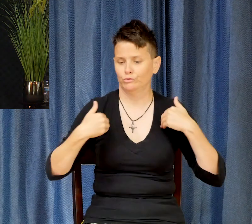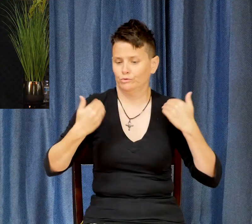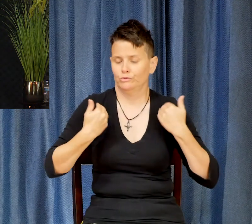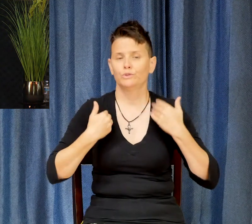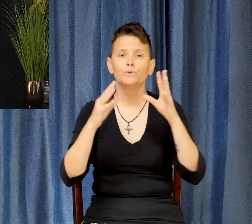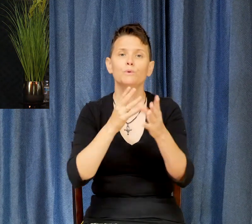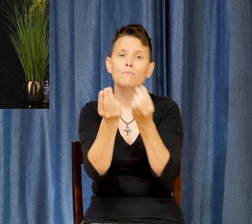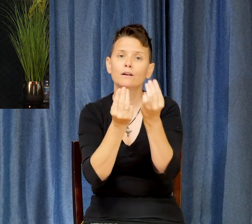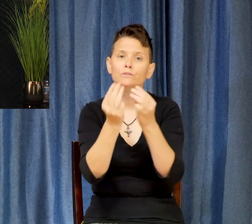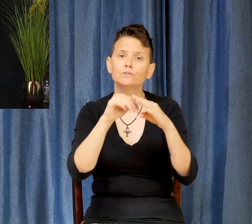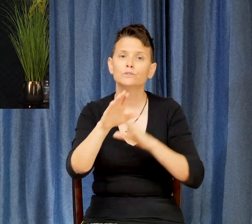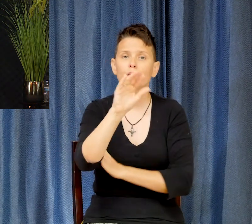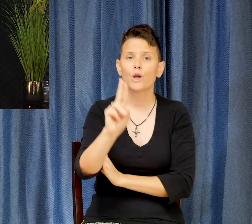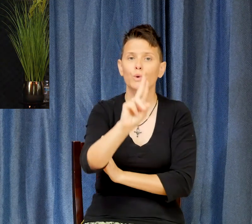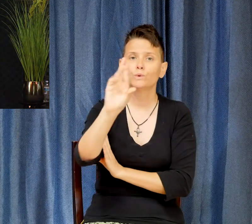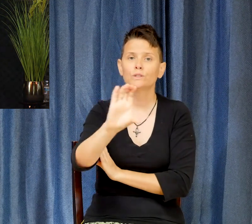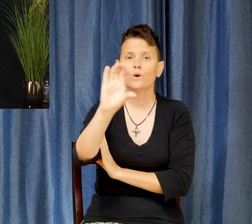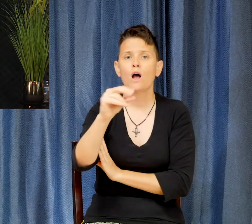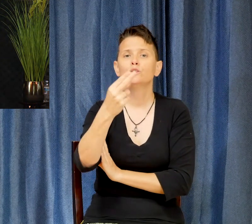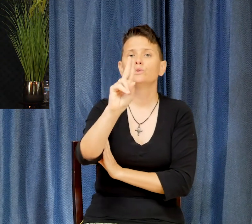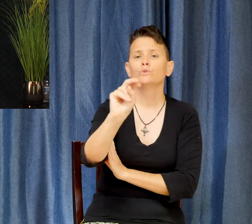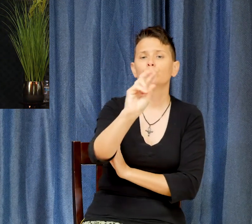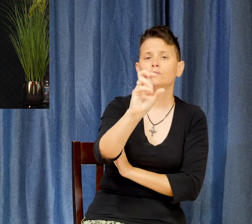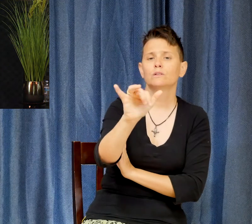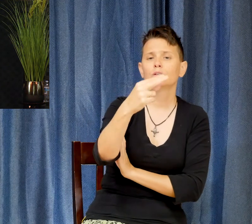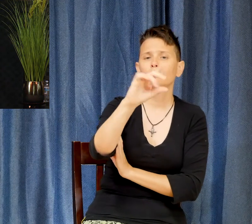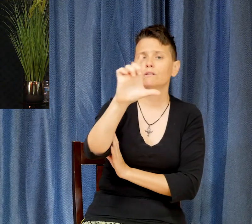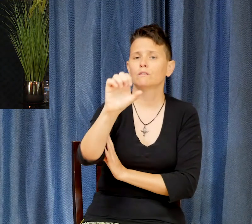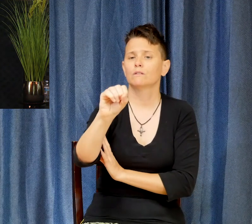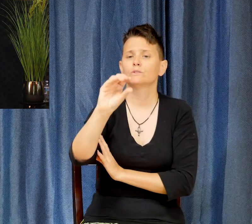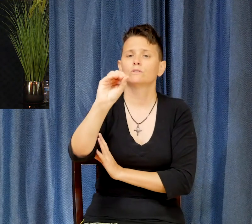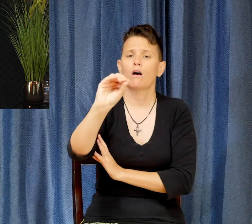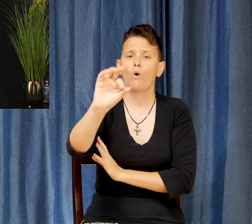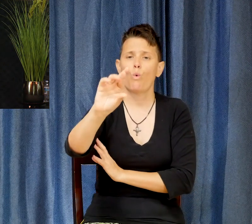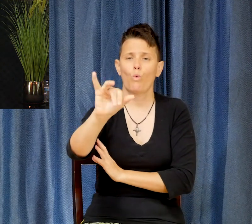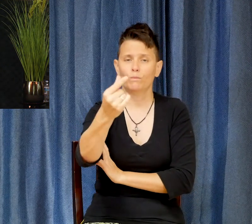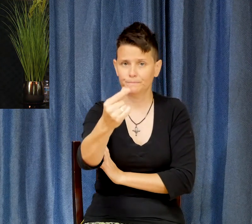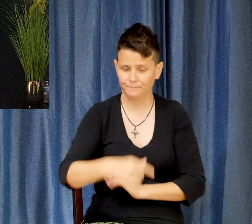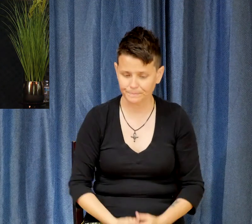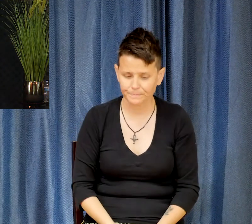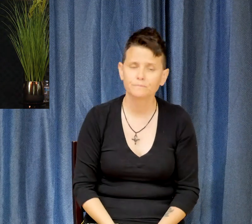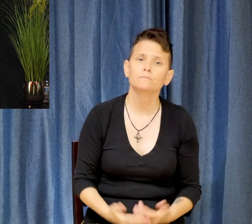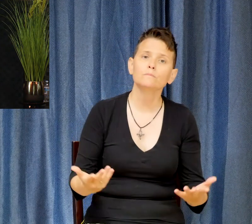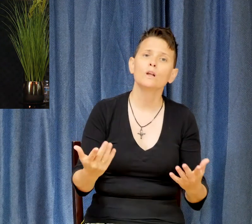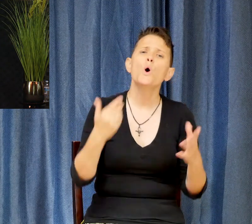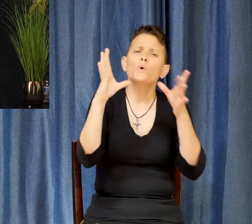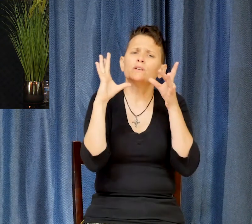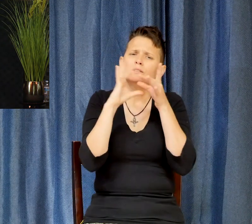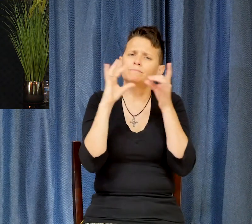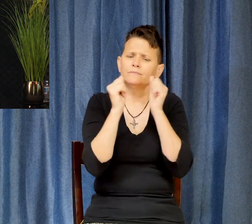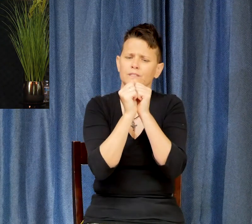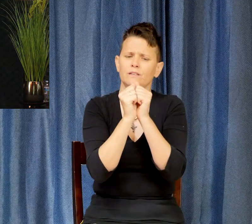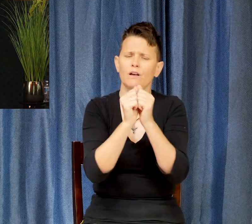Our vision statement will appear on your screen in a moment. I would invite you to speak it aloud, affirming the truth of who you are